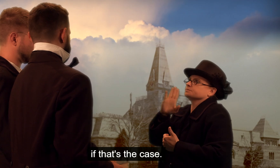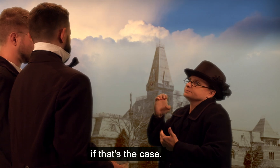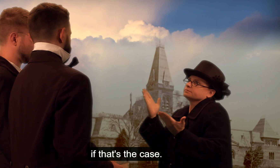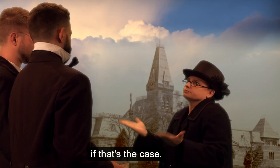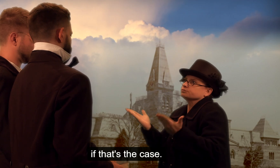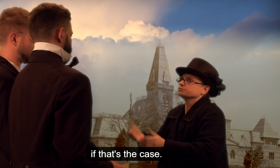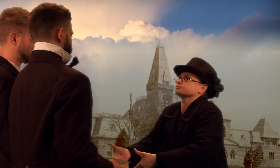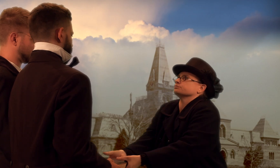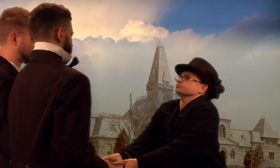the case.